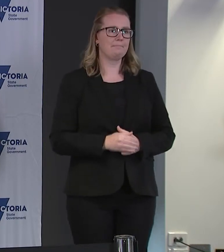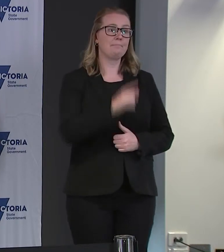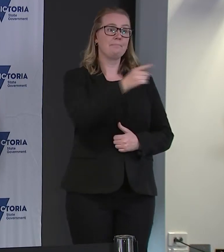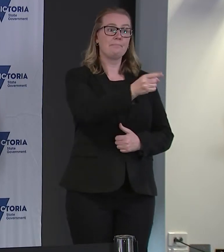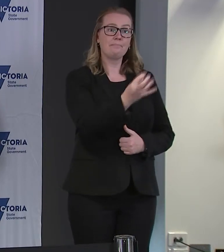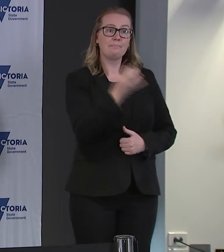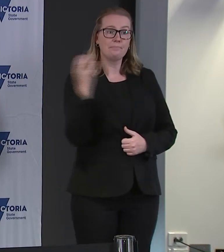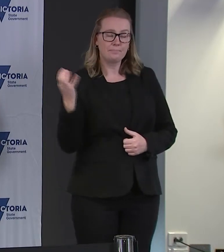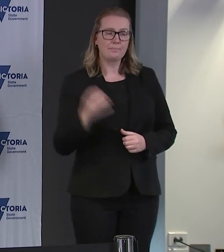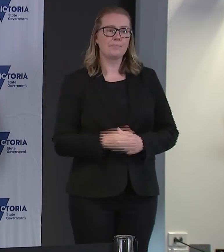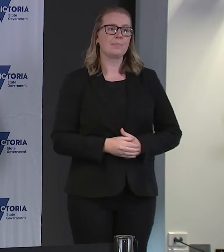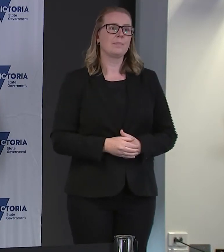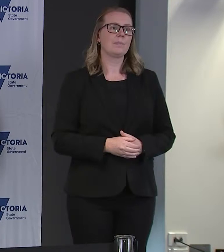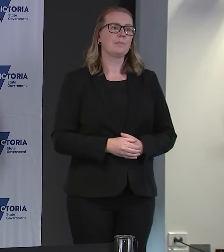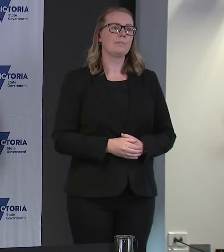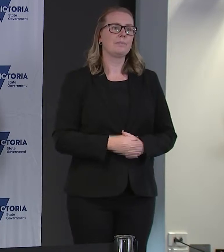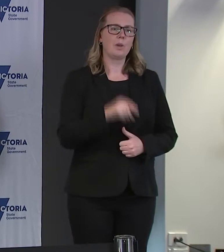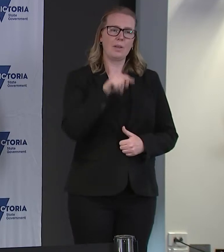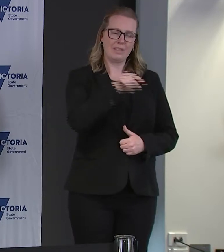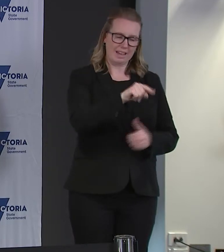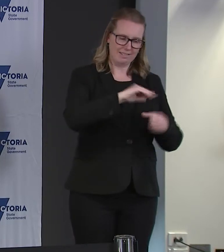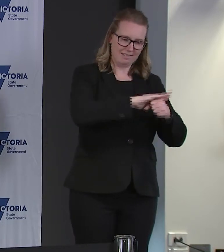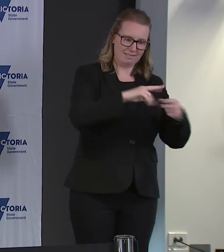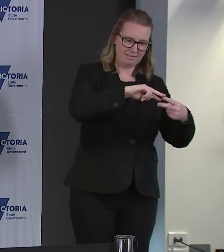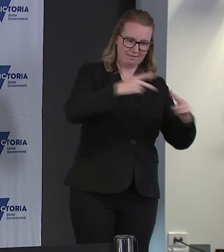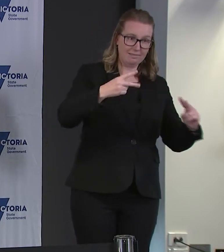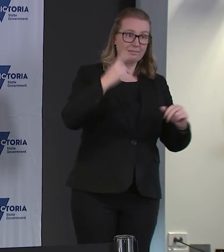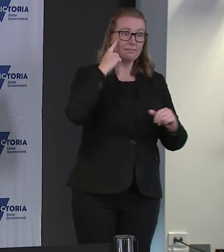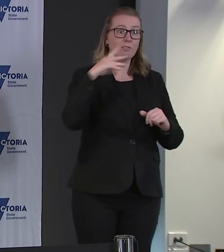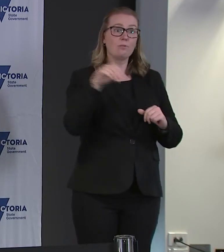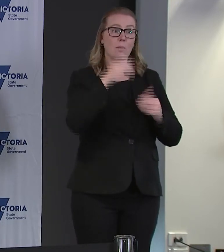of that particular genomic strain from